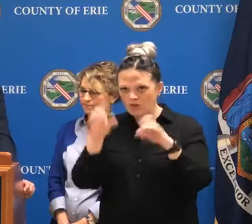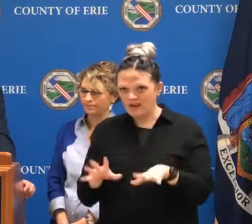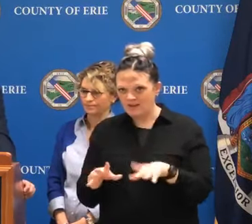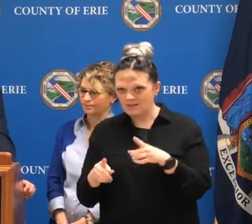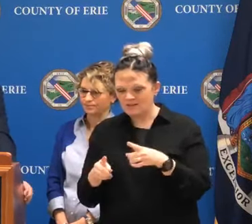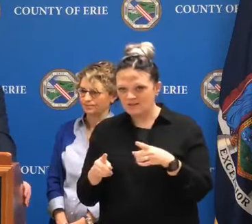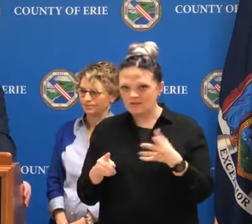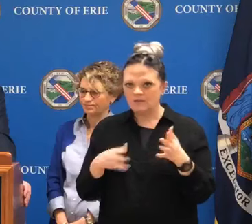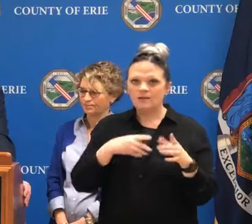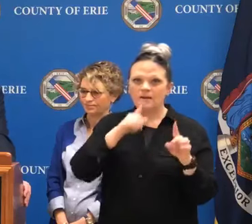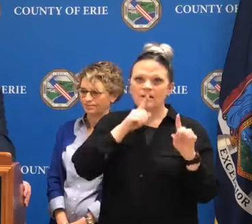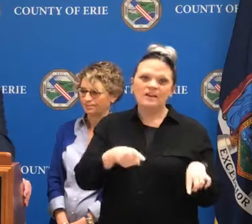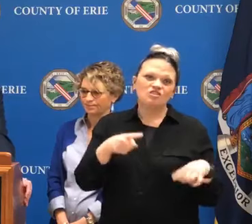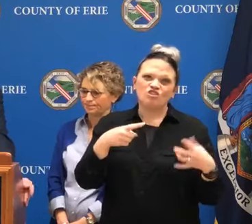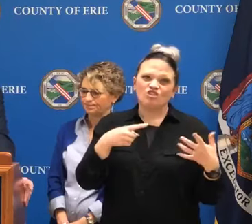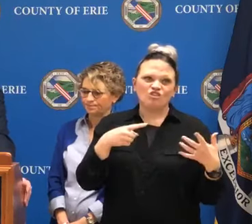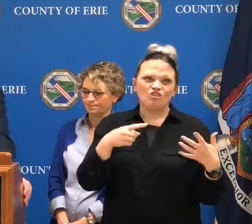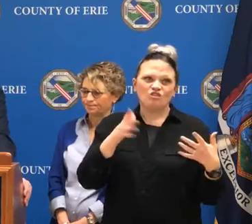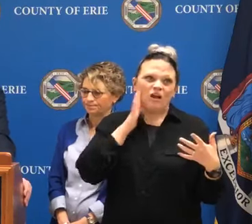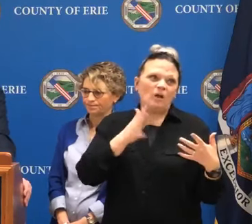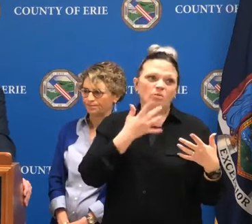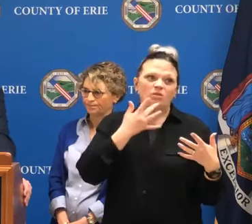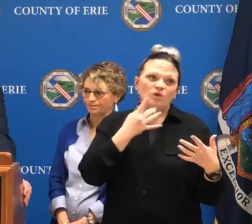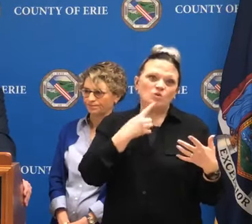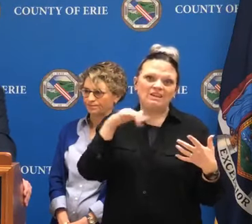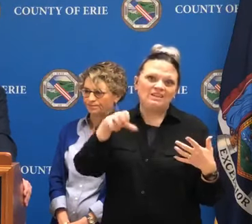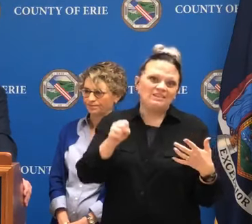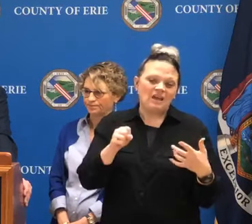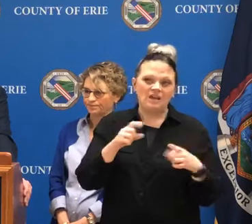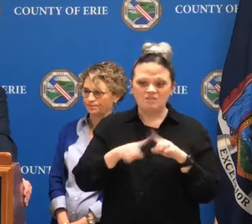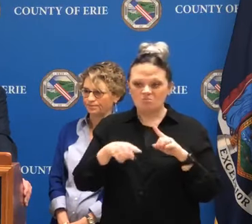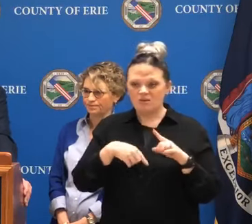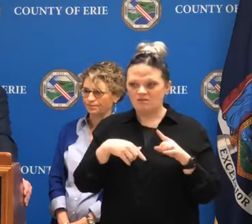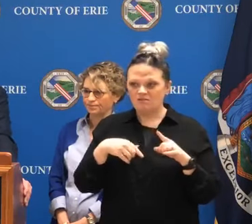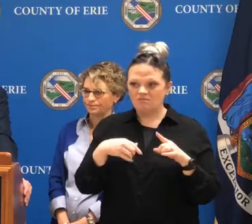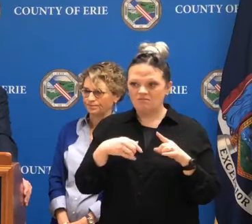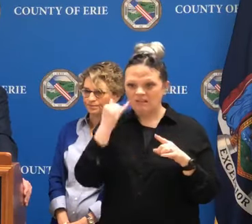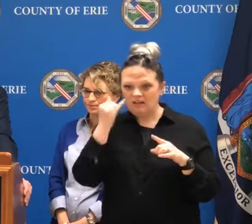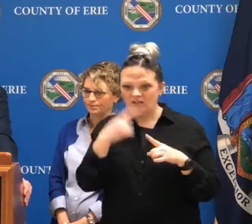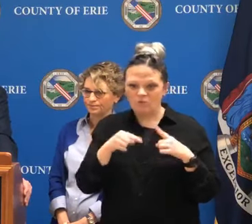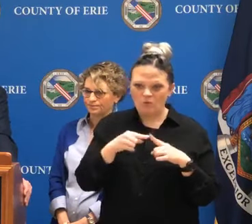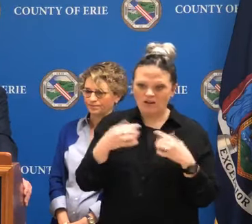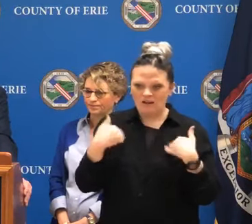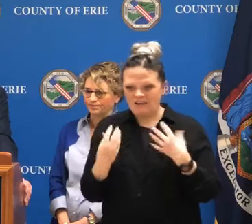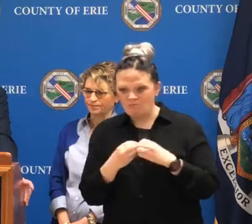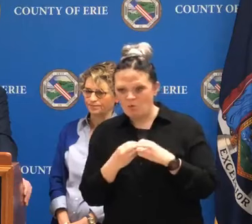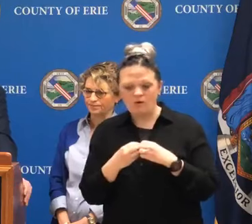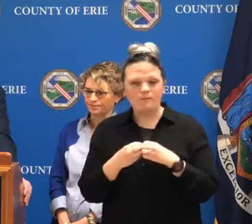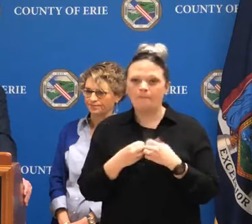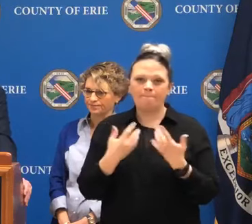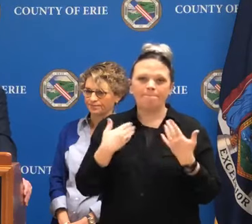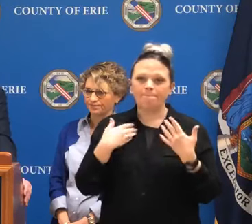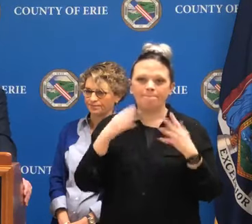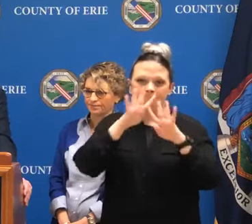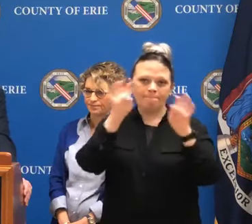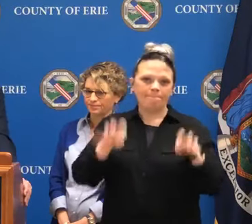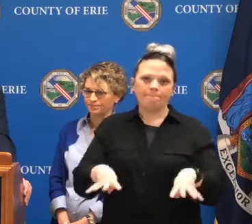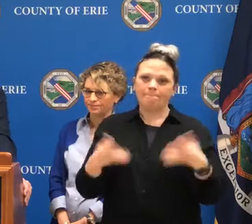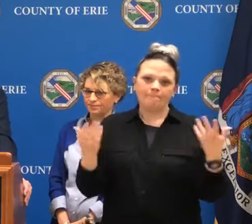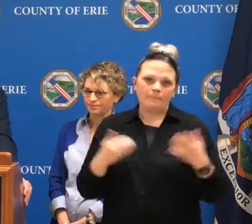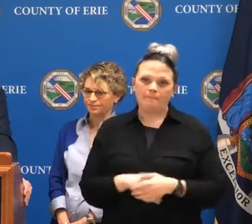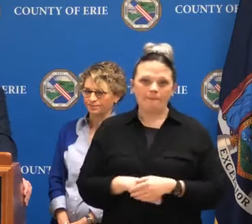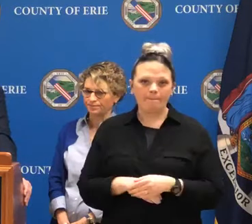I would like to give you an answer that says yes, but the question was, do I know if and when we'll be getting more test kits in? And the answer is I cannot answer that in a definitive no.